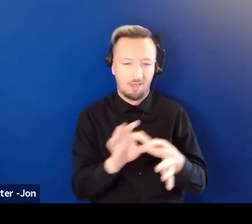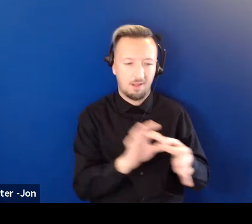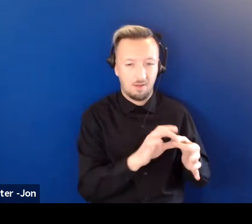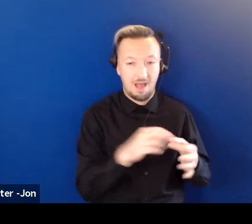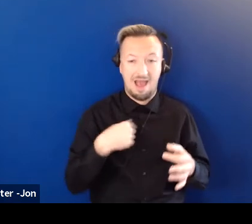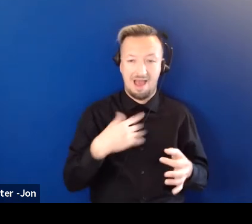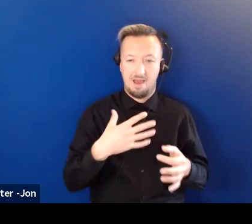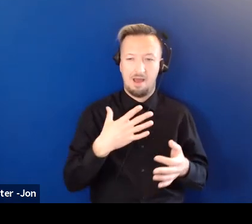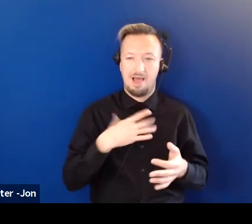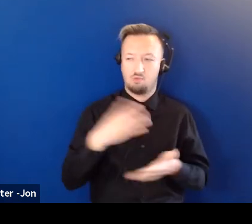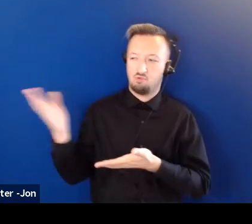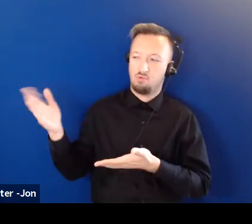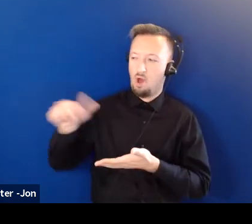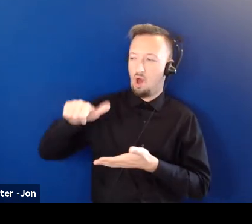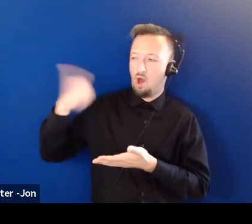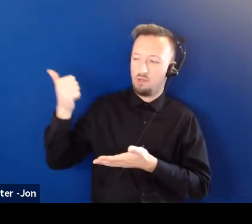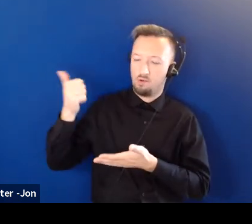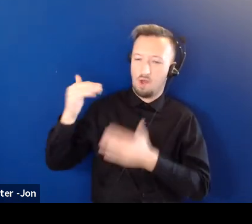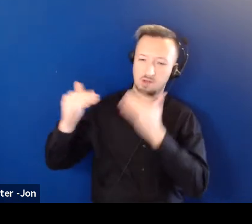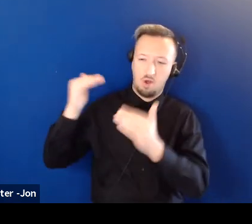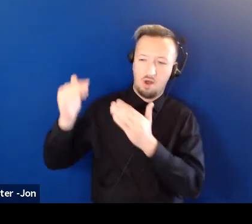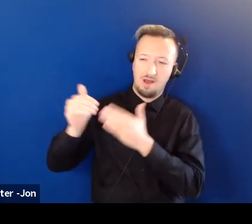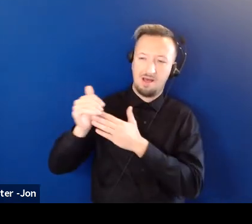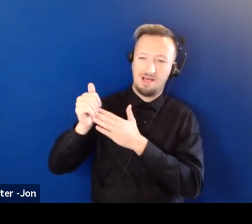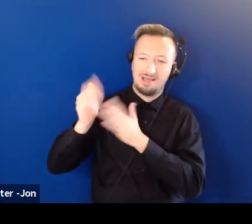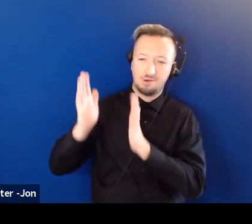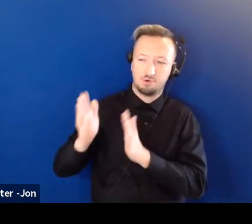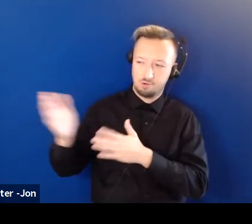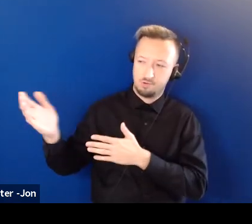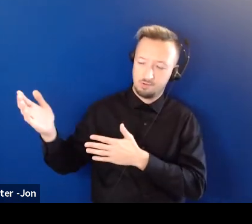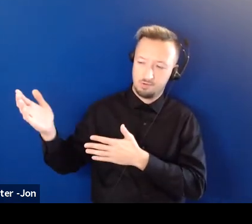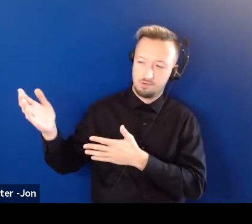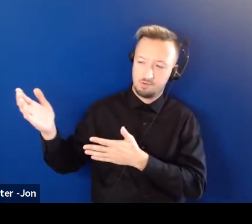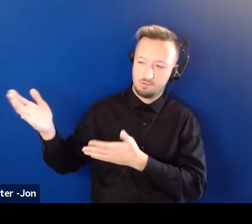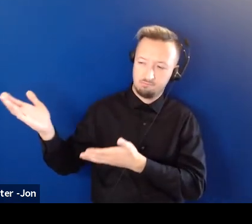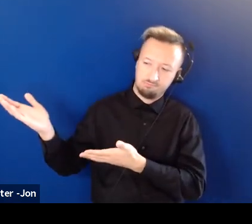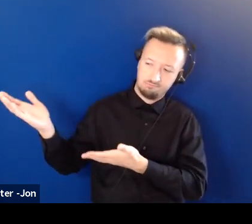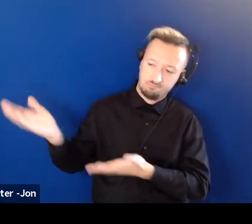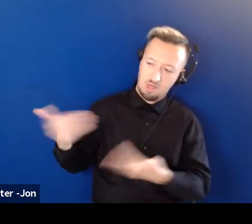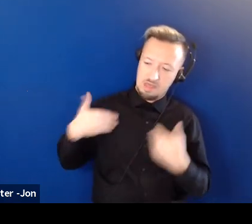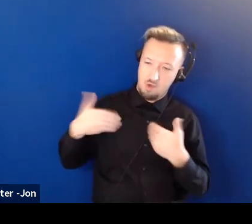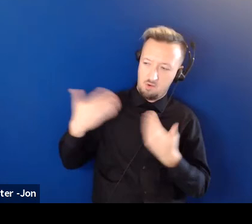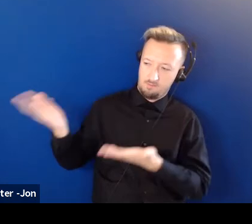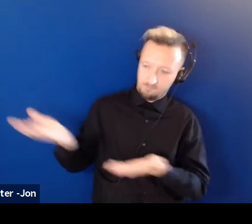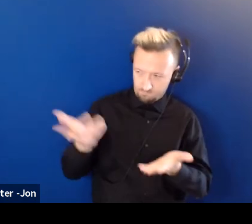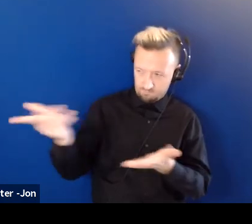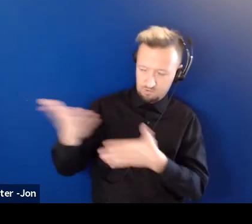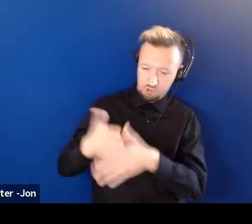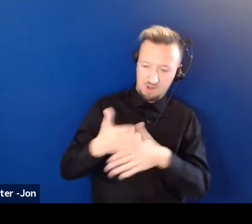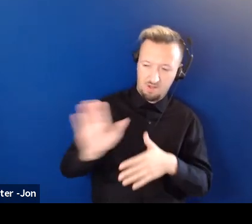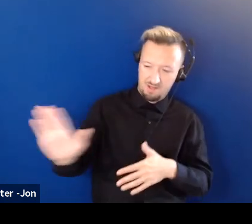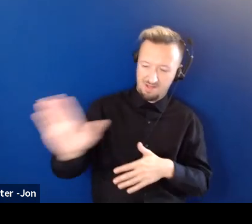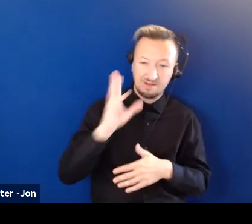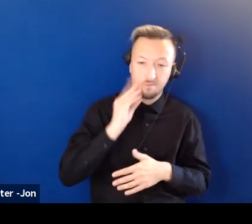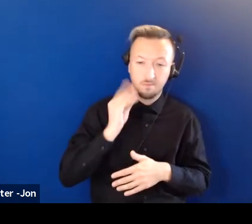our young adult leaders with me to share their experiences, because they are younger